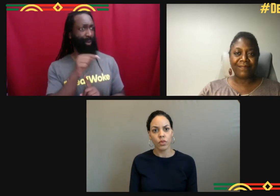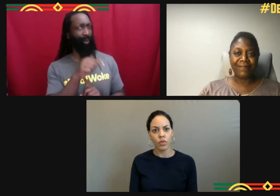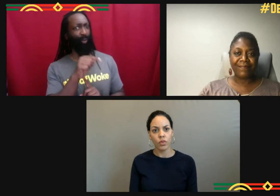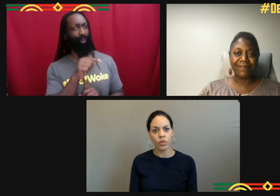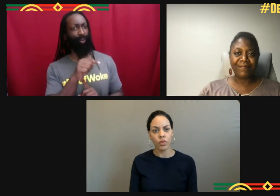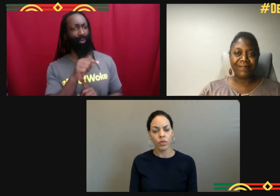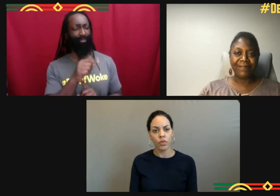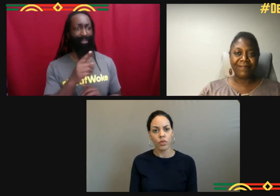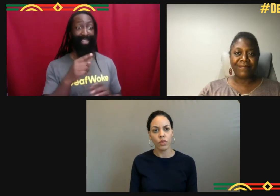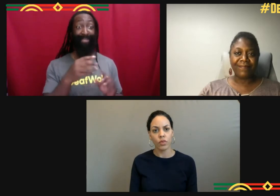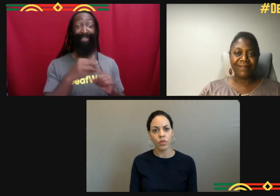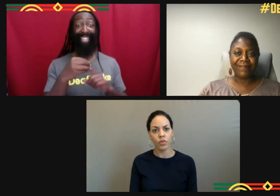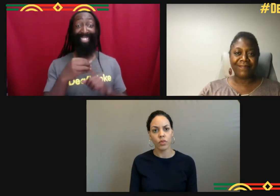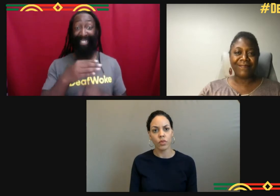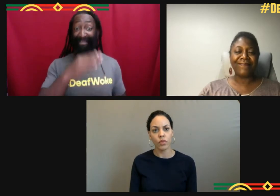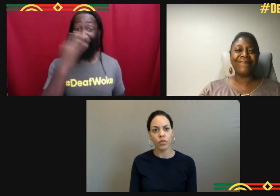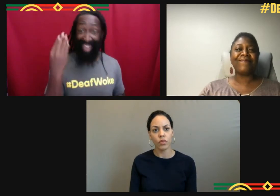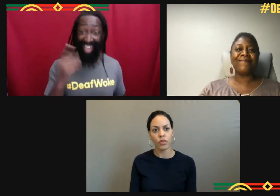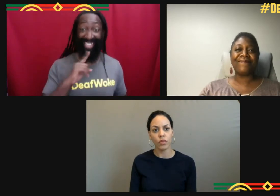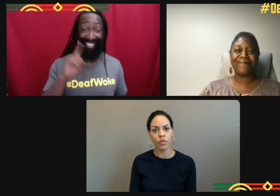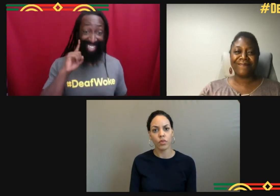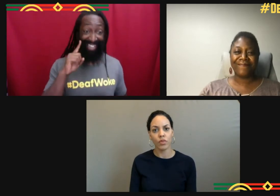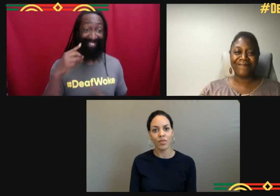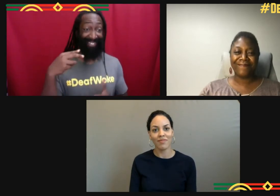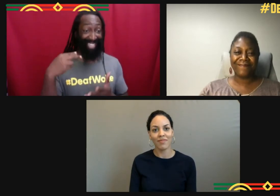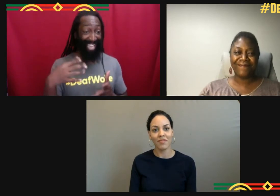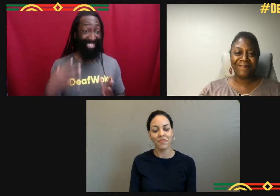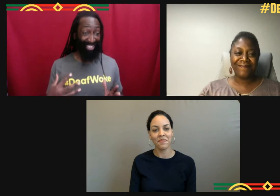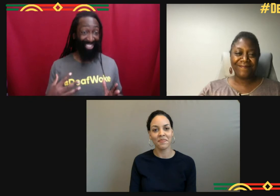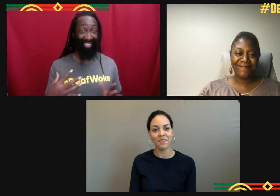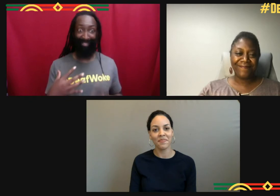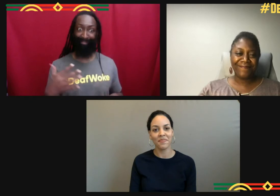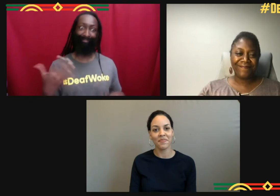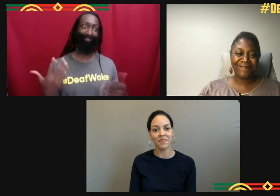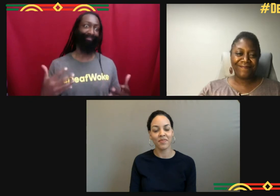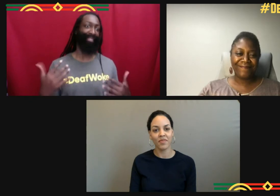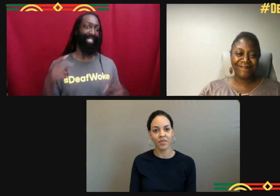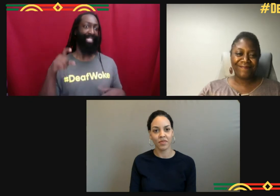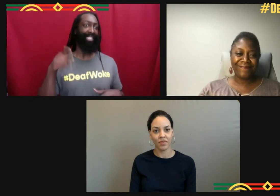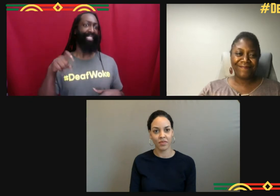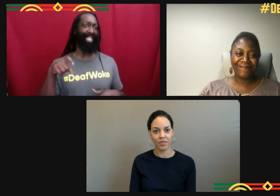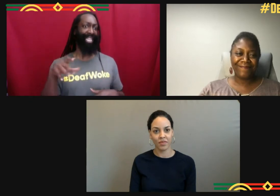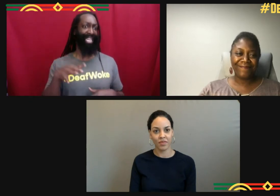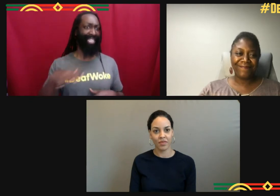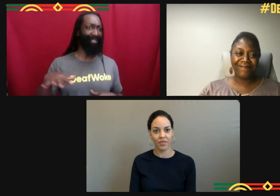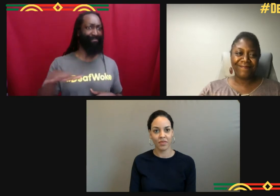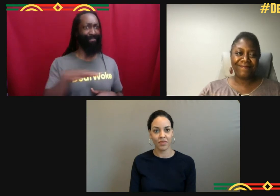interpreters or, you know, be involved in the deaf community, especially, you know, Black deaf dancers?